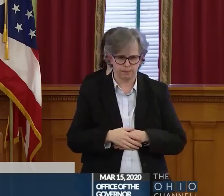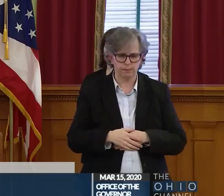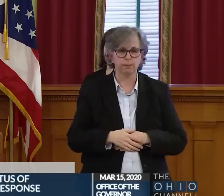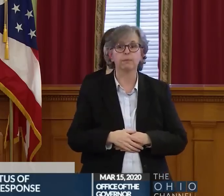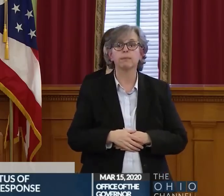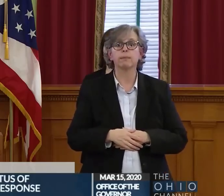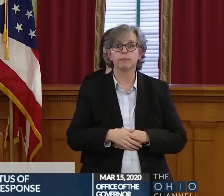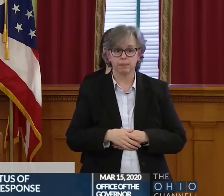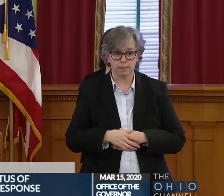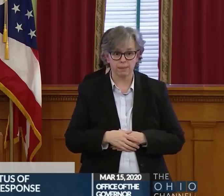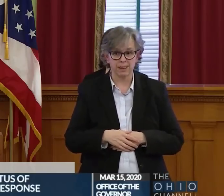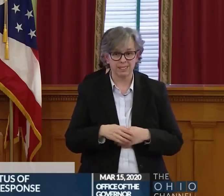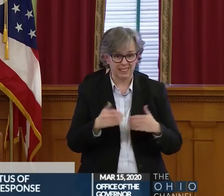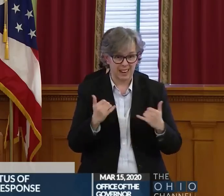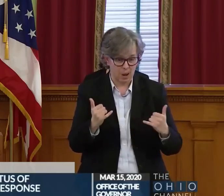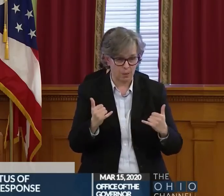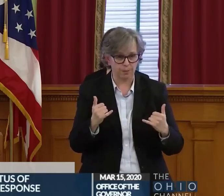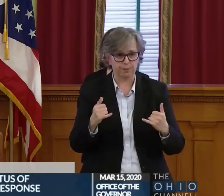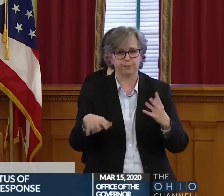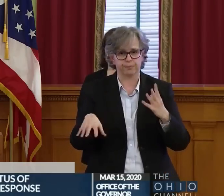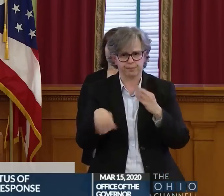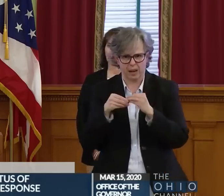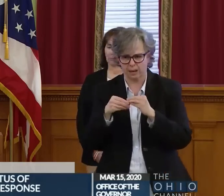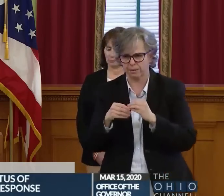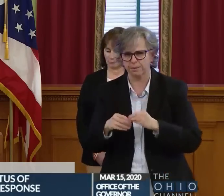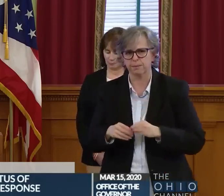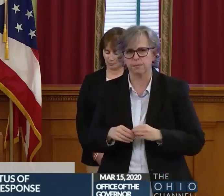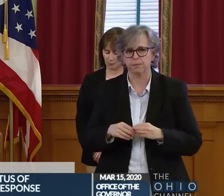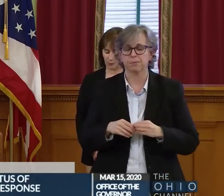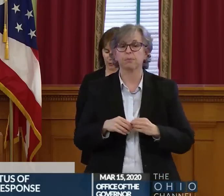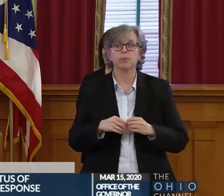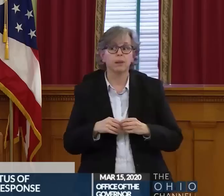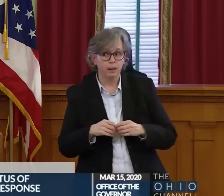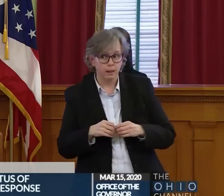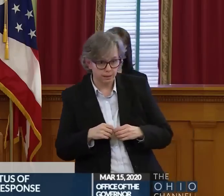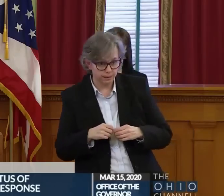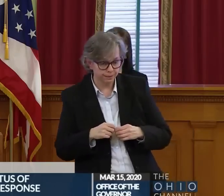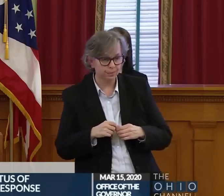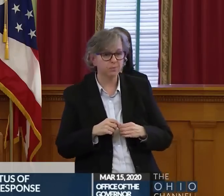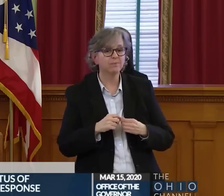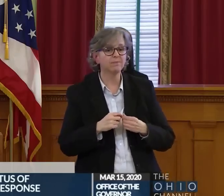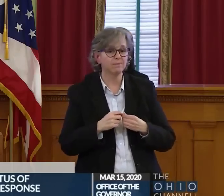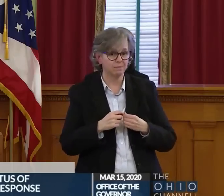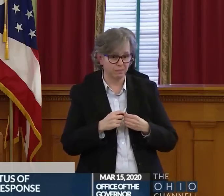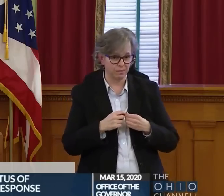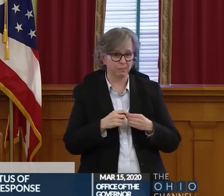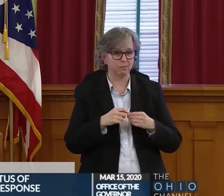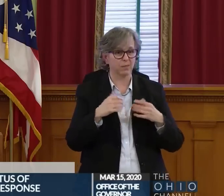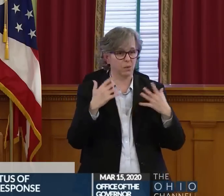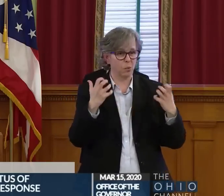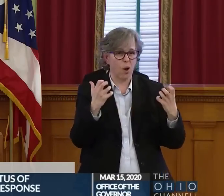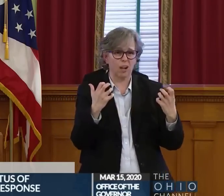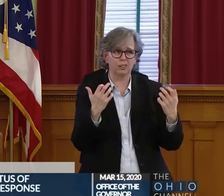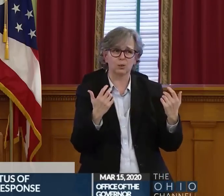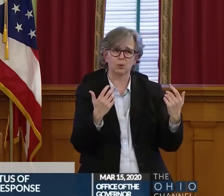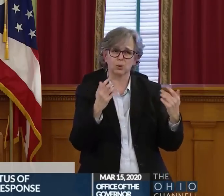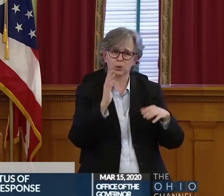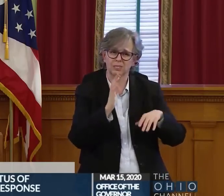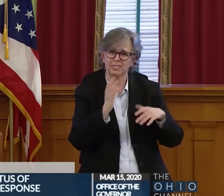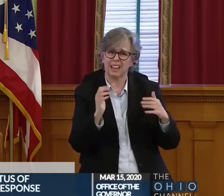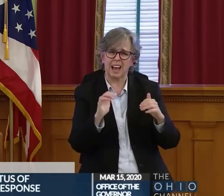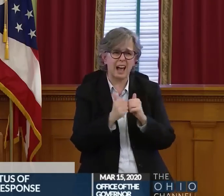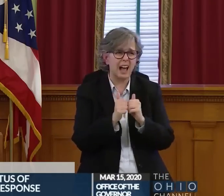Now I would like to move to an issue to help these bar owners and restaurants